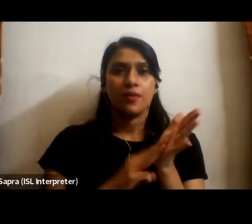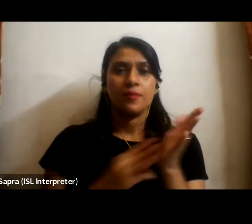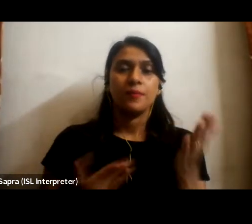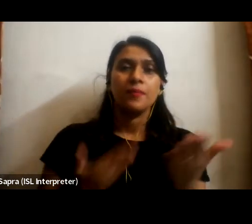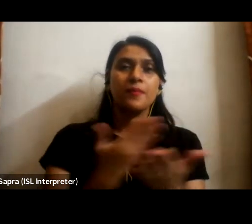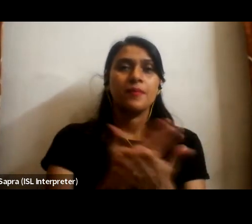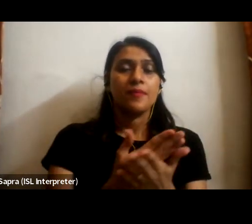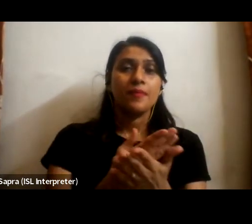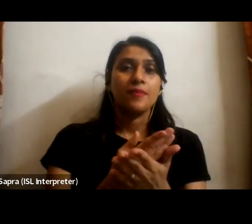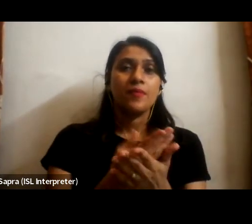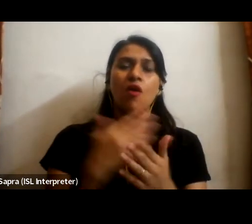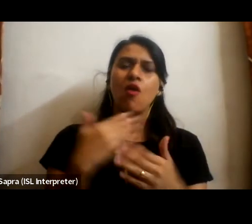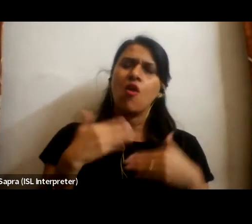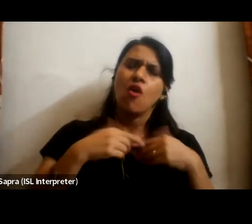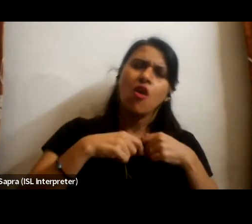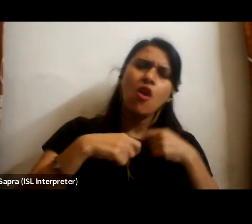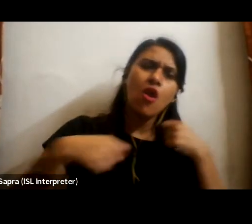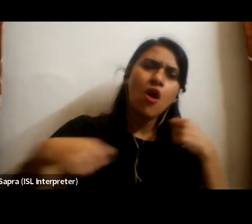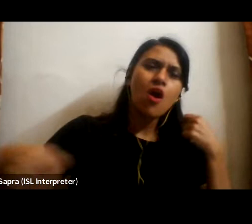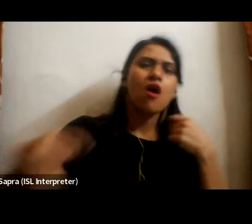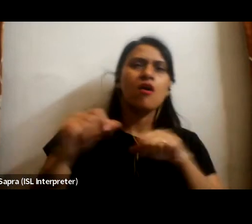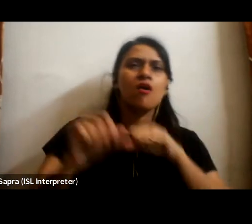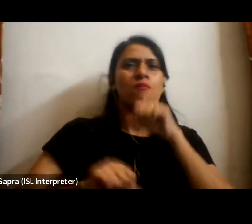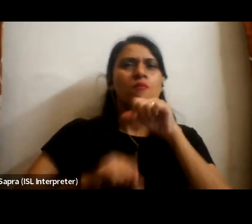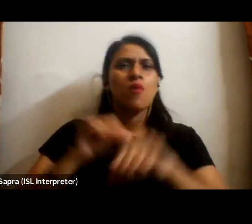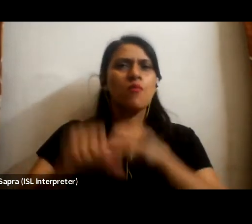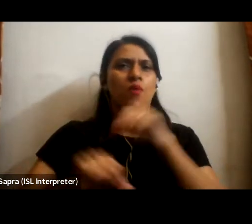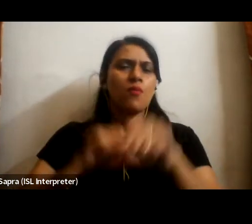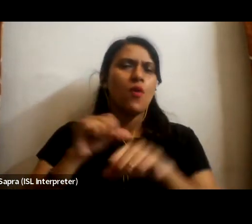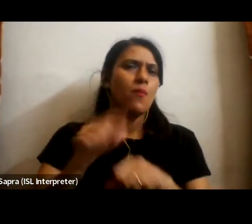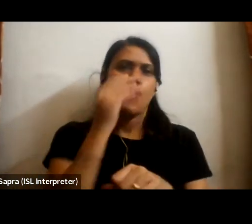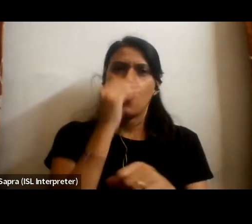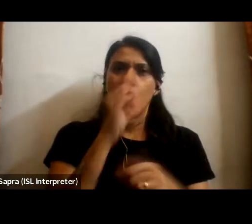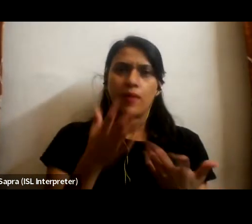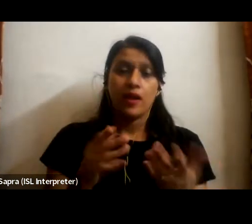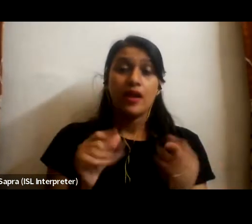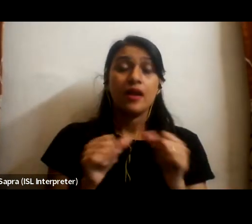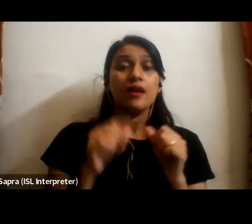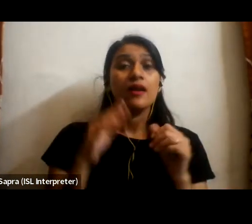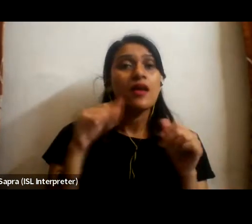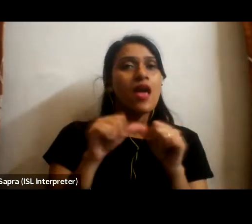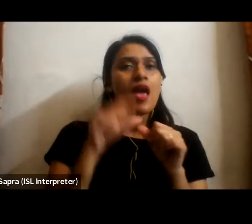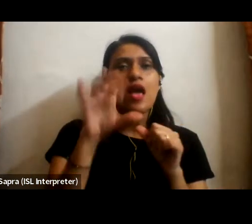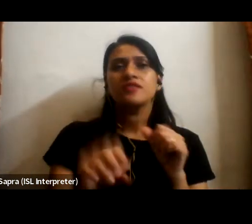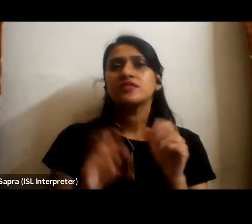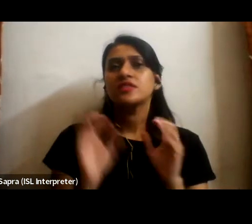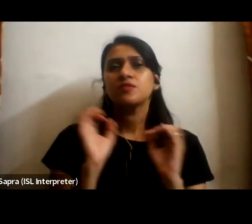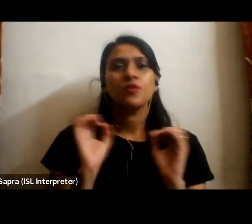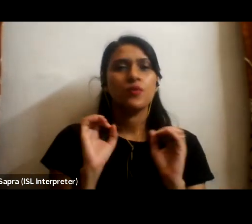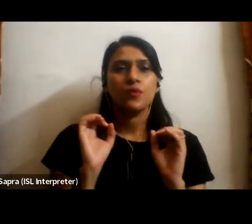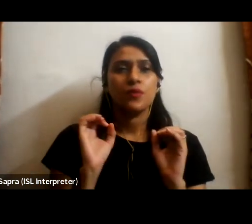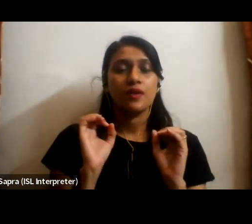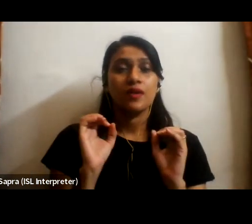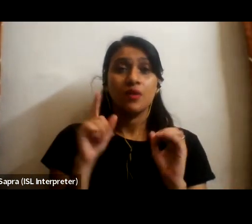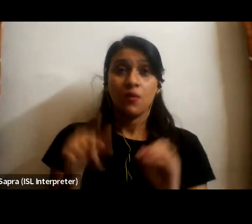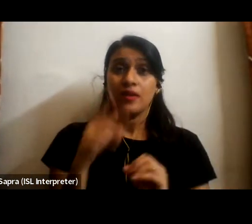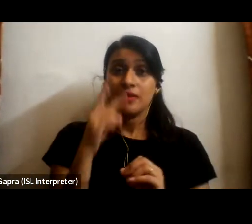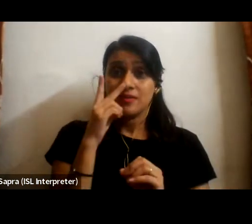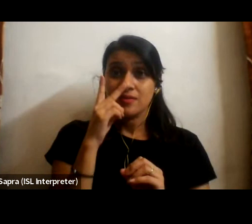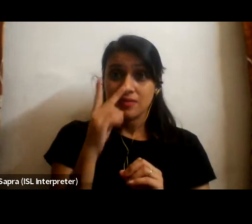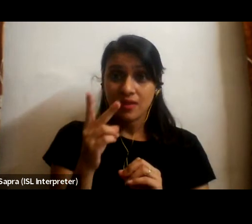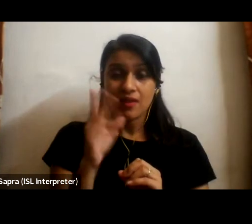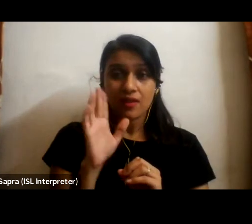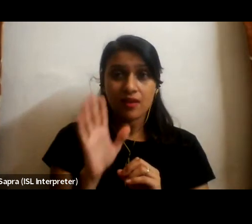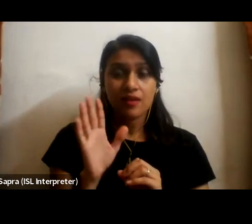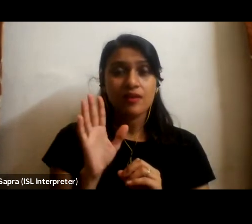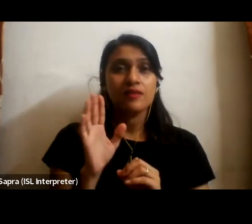long purses. Right. So this idea that it was an inaccessible court and it wasn't, it was looking at the work,